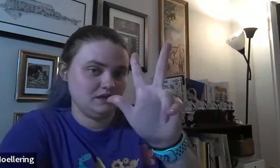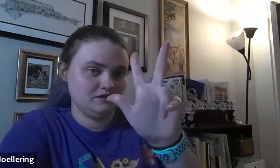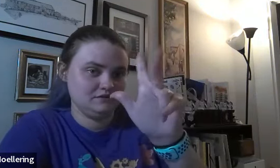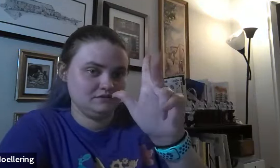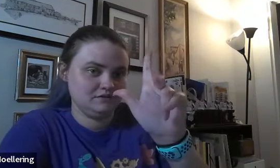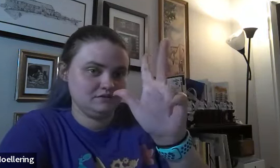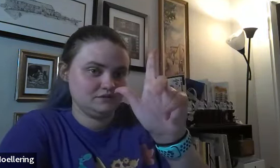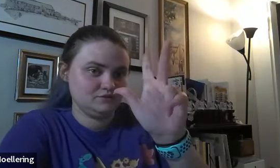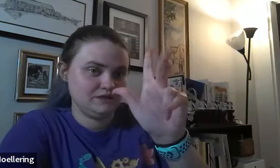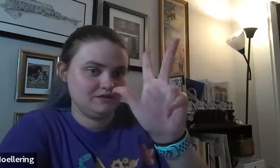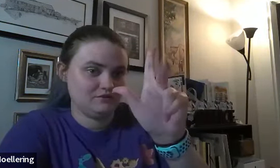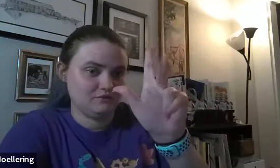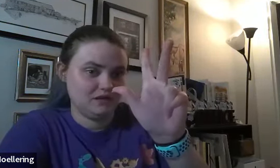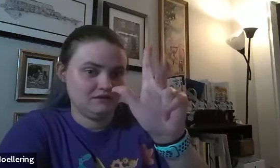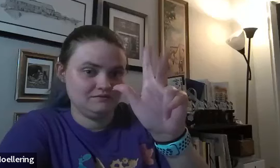23. 23.